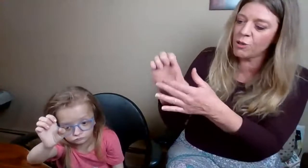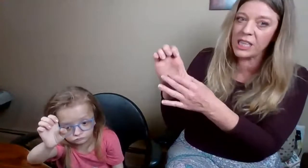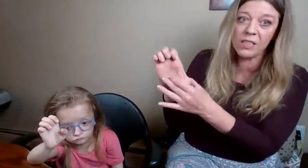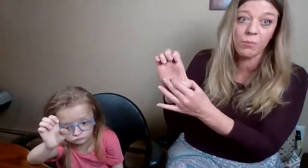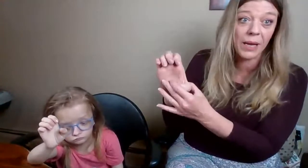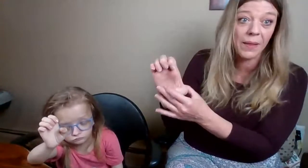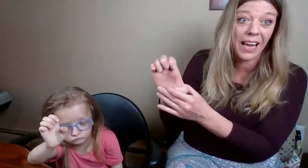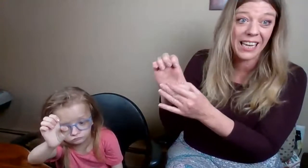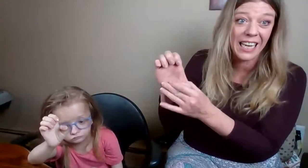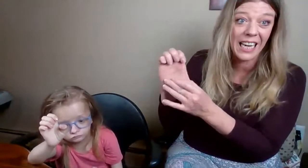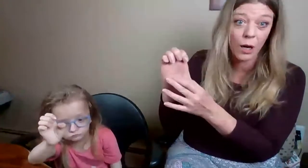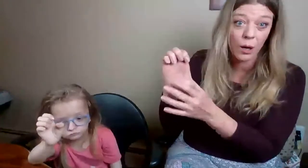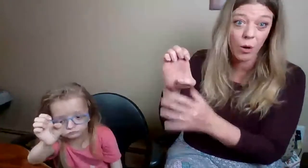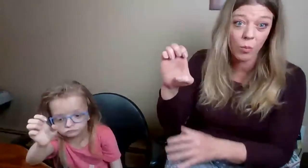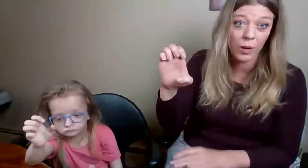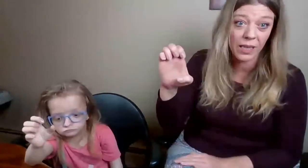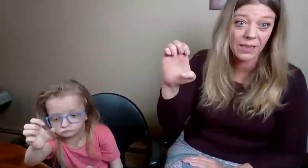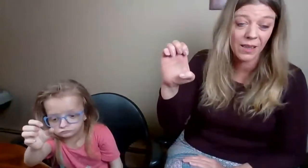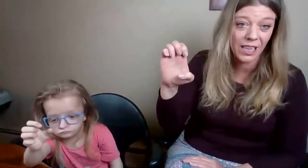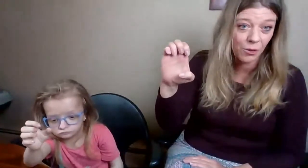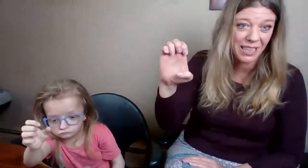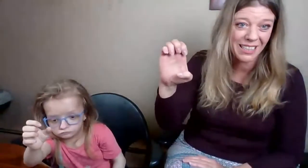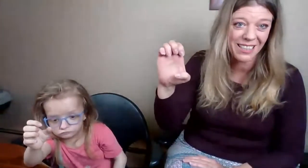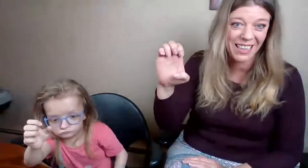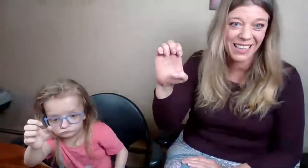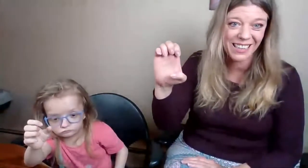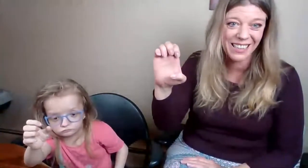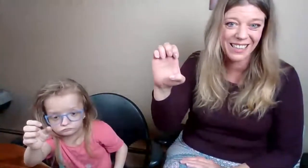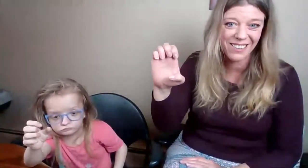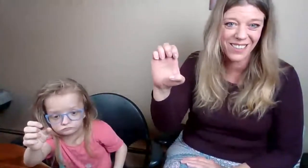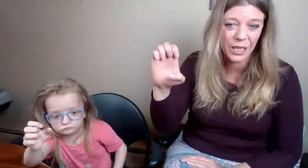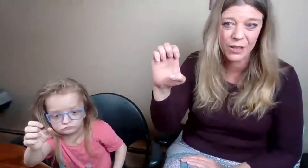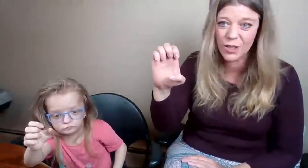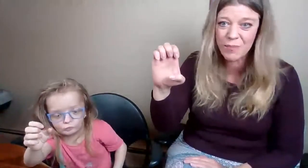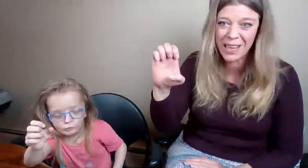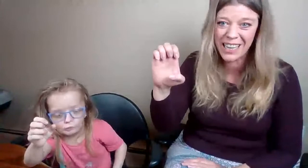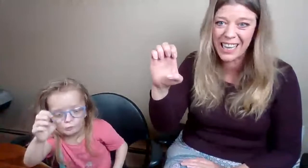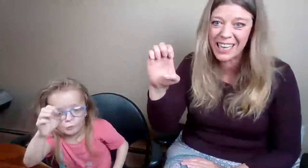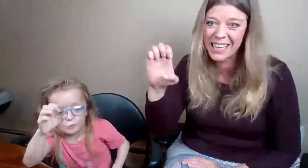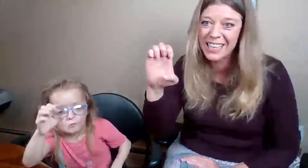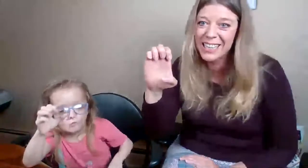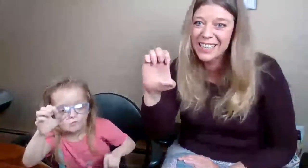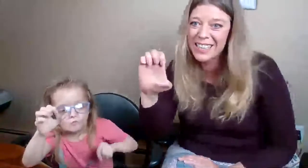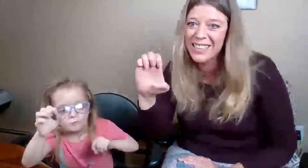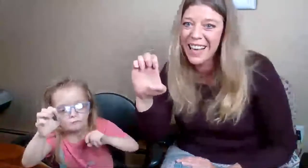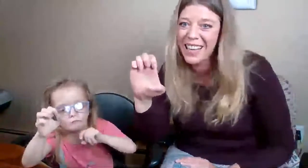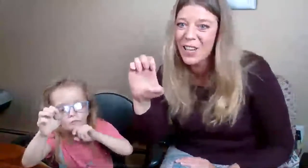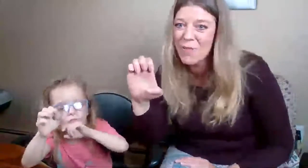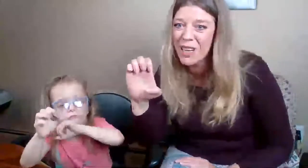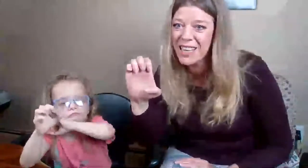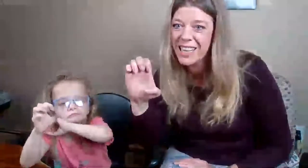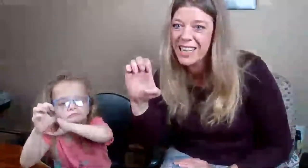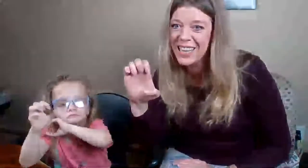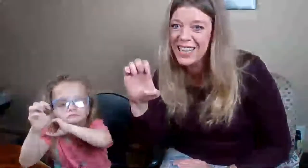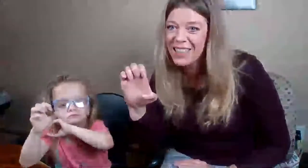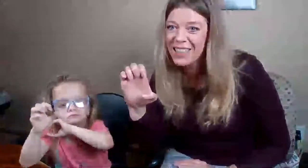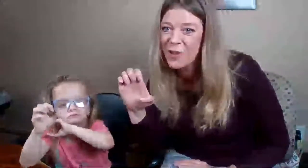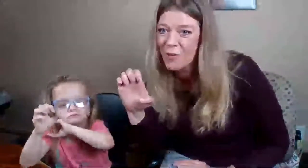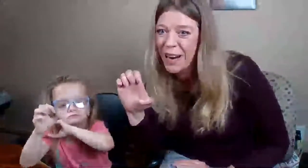really spread that E open so that you can see it when you're spelling. Hello, Marla,